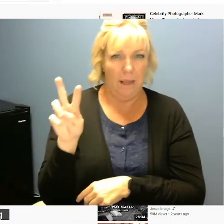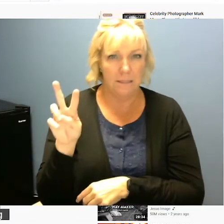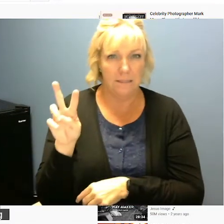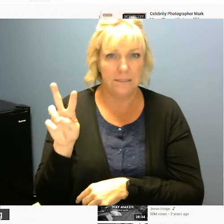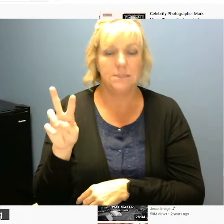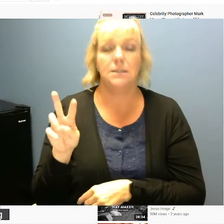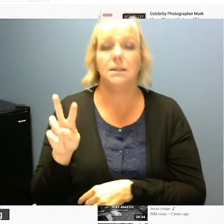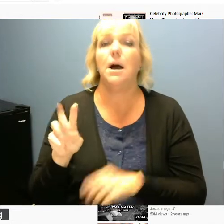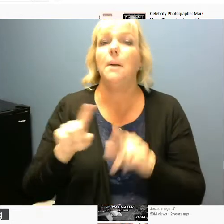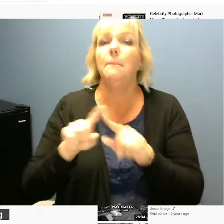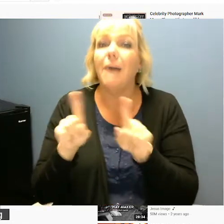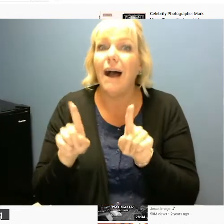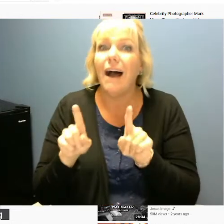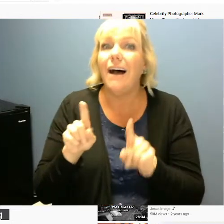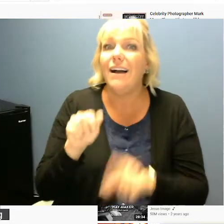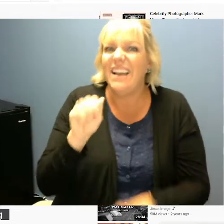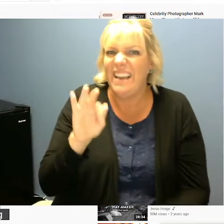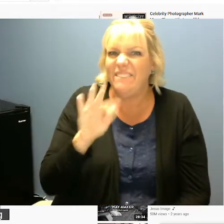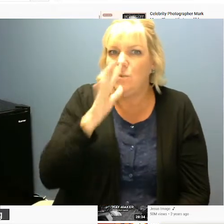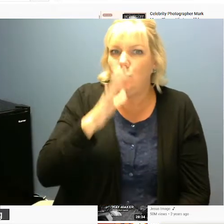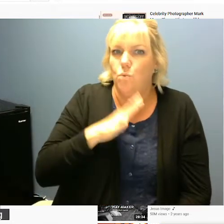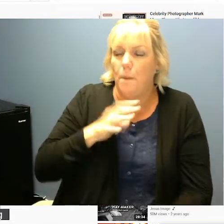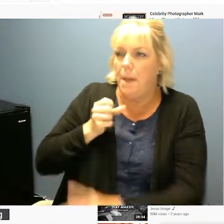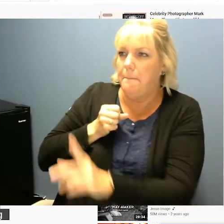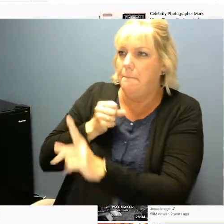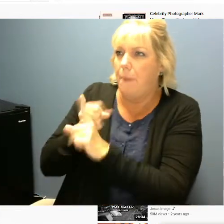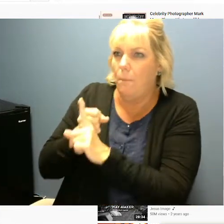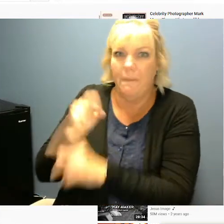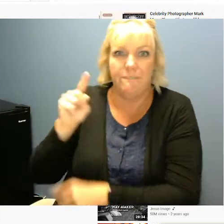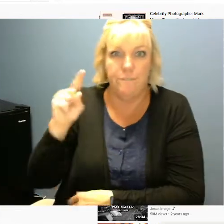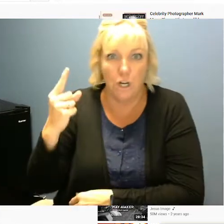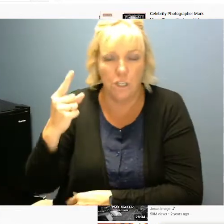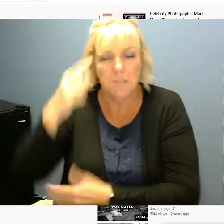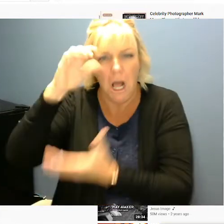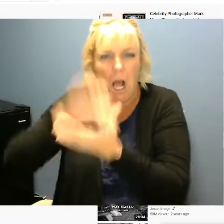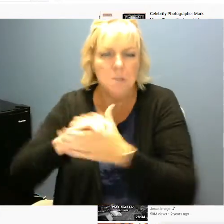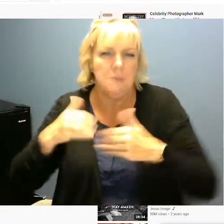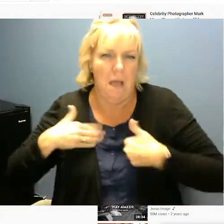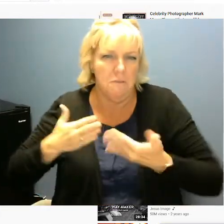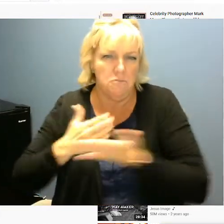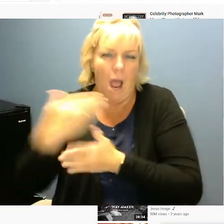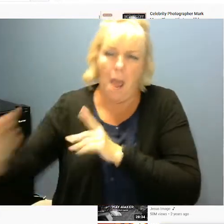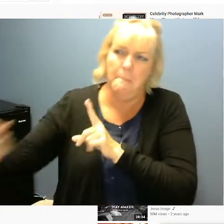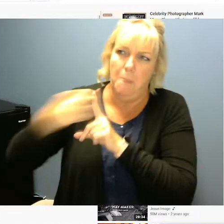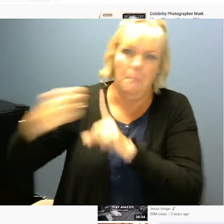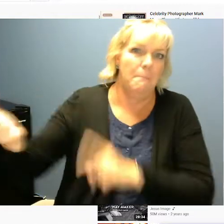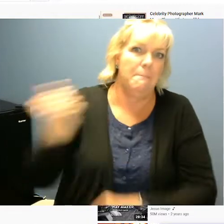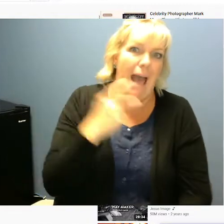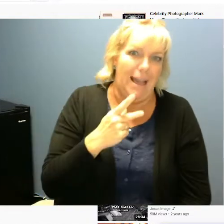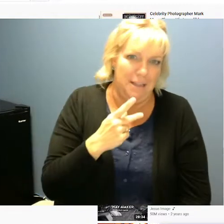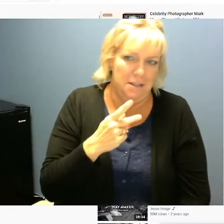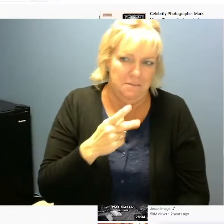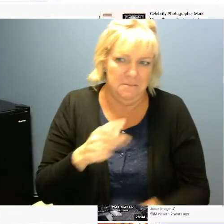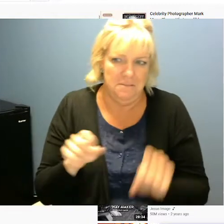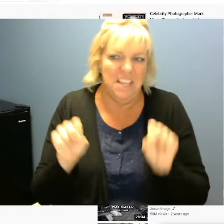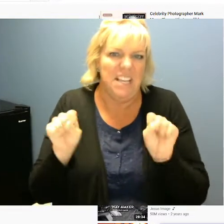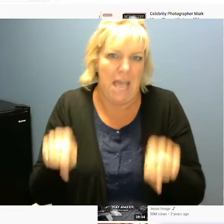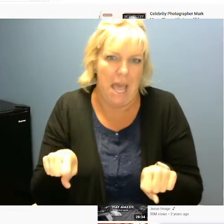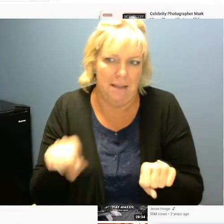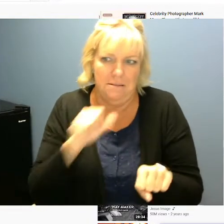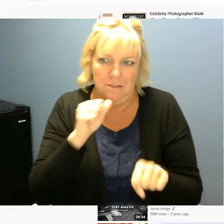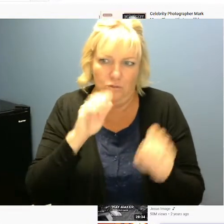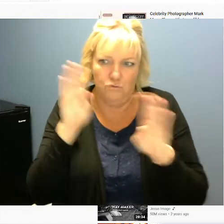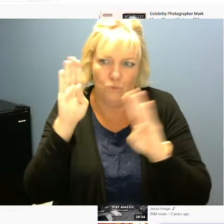his own defense upon her insult. So it is suggesting that, well, if she hits him first and he hits her back, then it doesn't count.